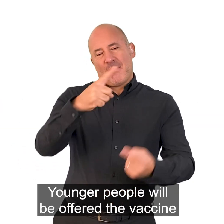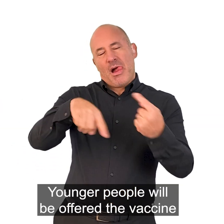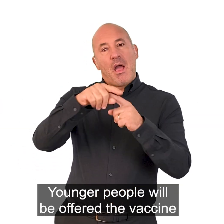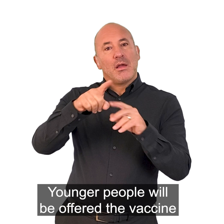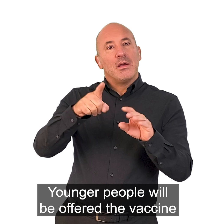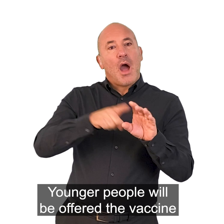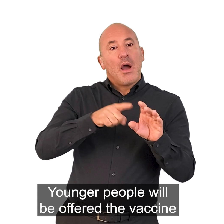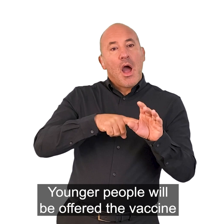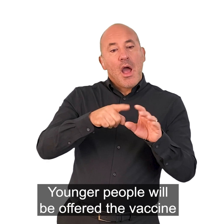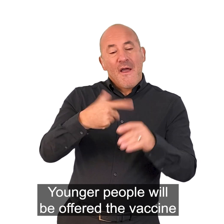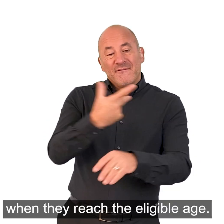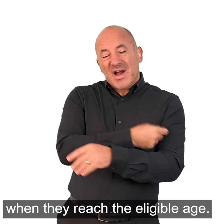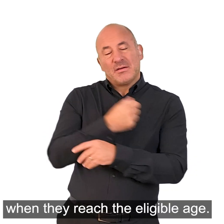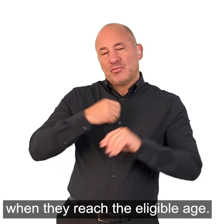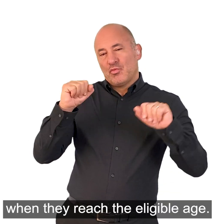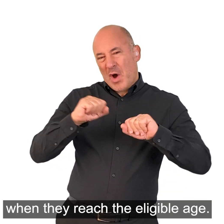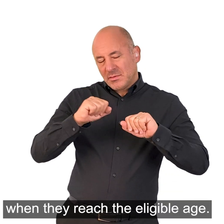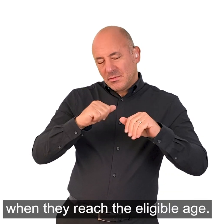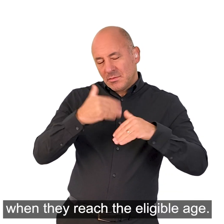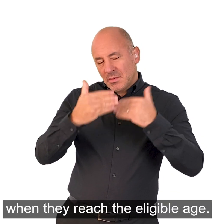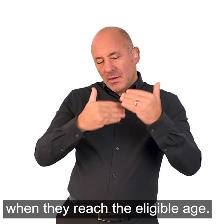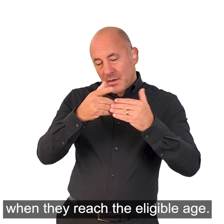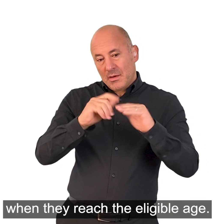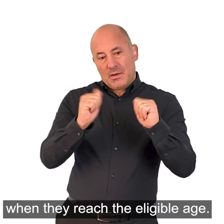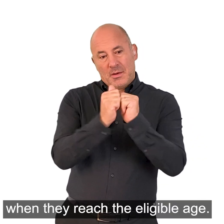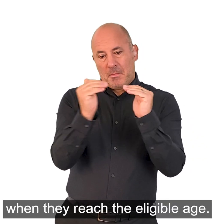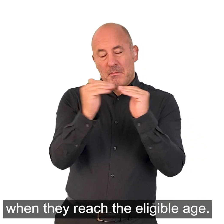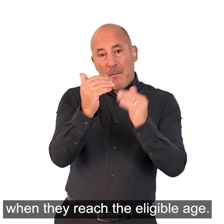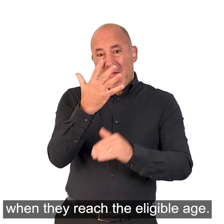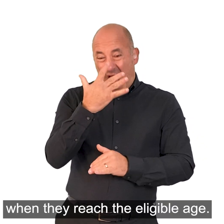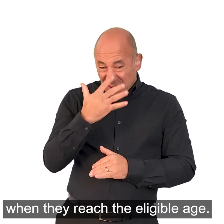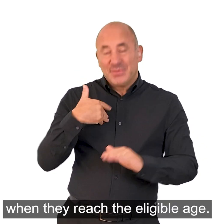Younger people will be offered the vaccine when they reach the eligible age.